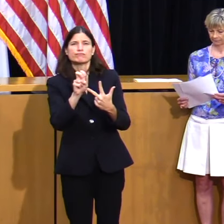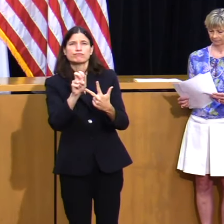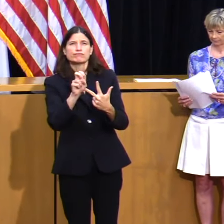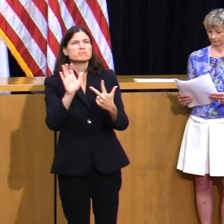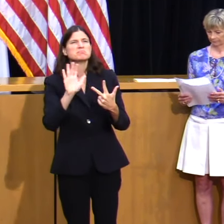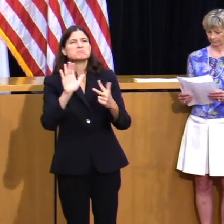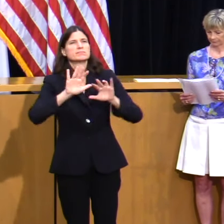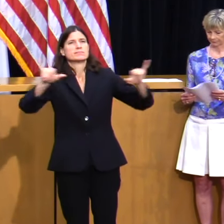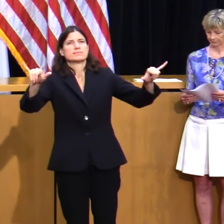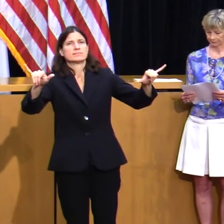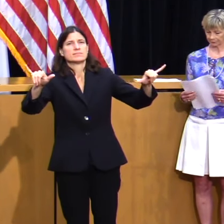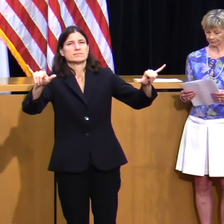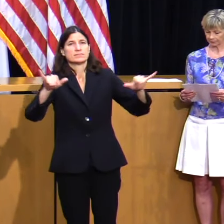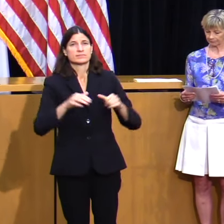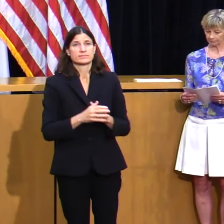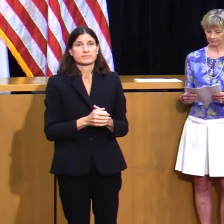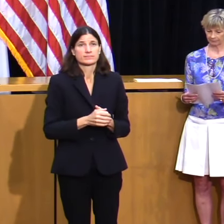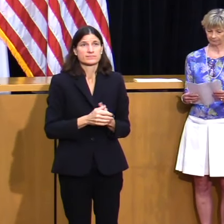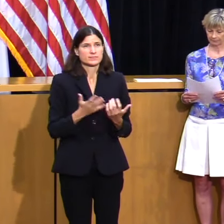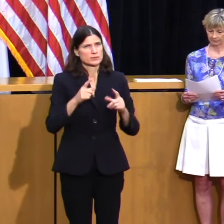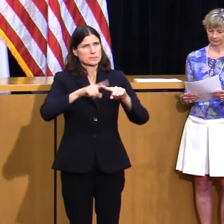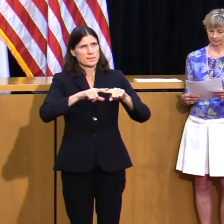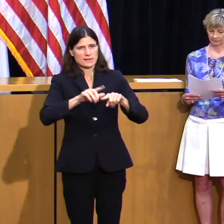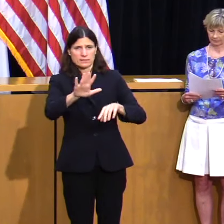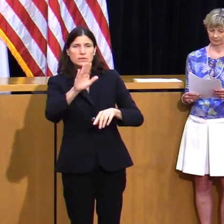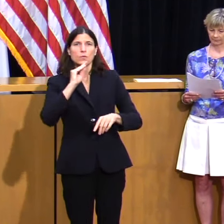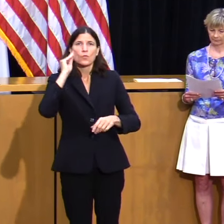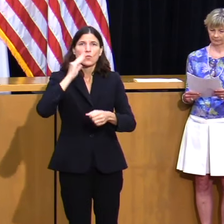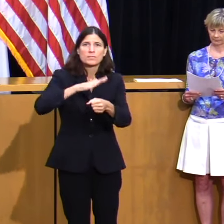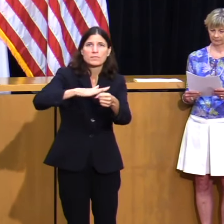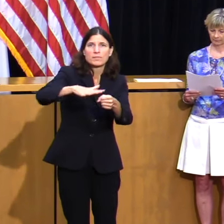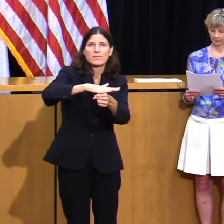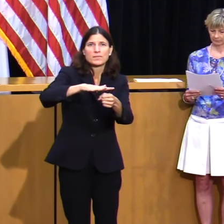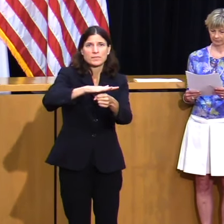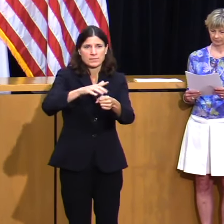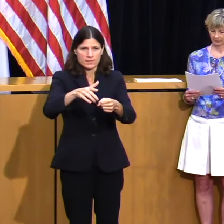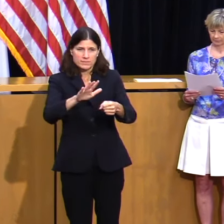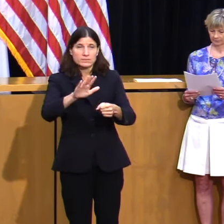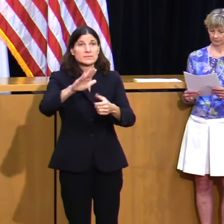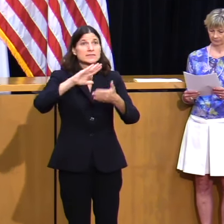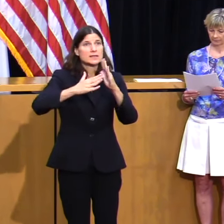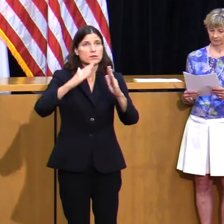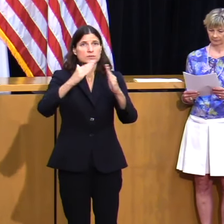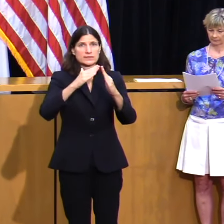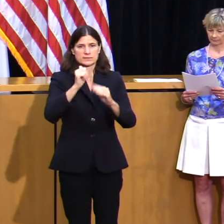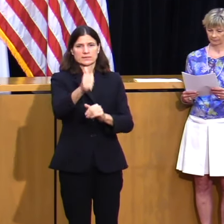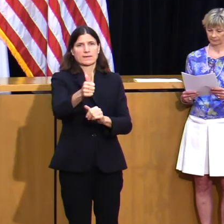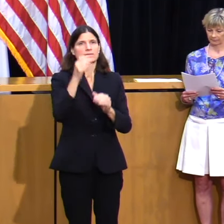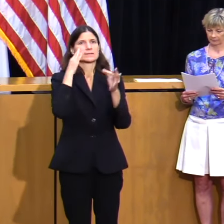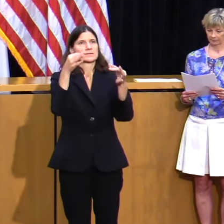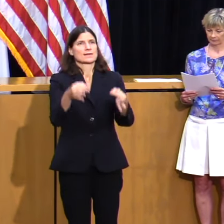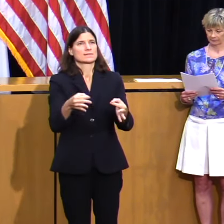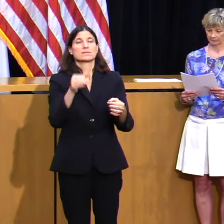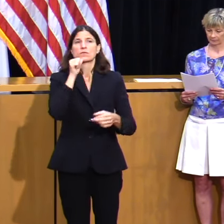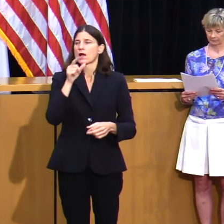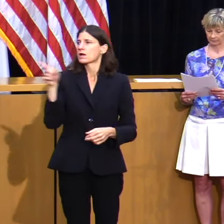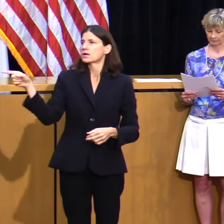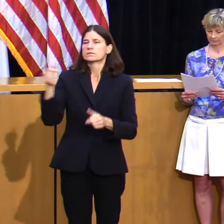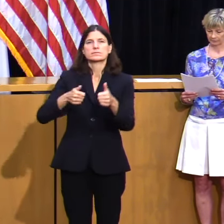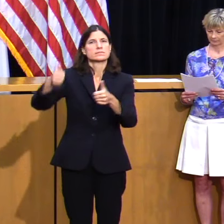best possible measure of what is going on in their own city or town. We are encouraged that